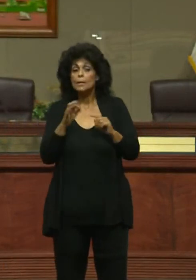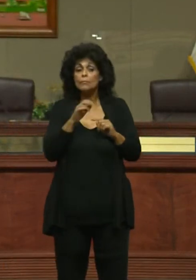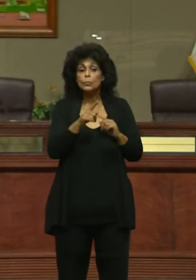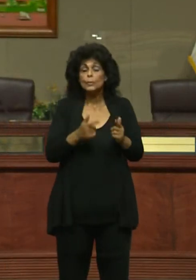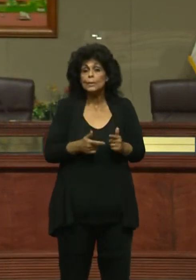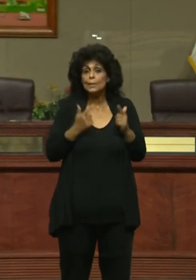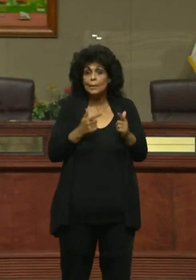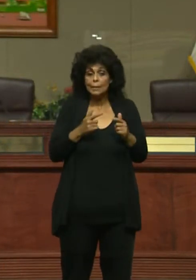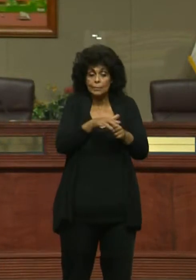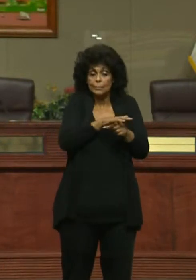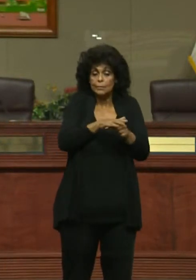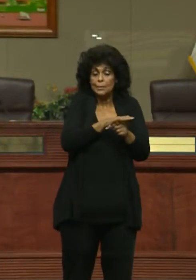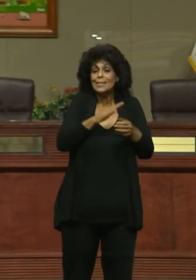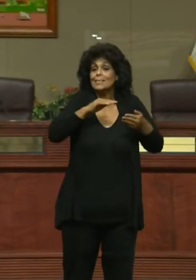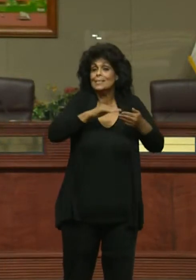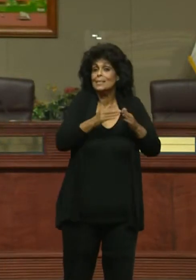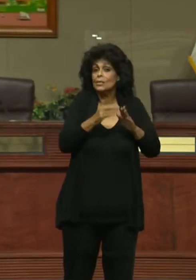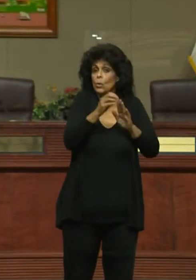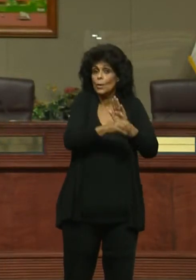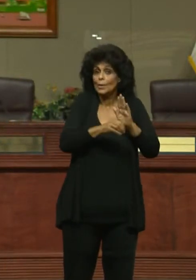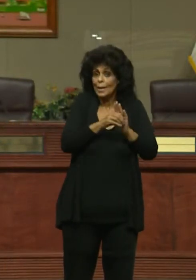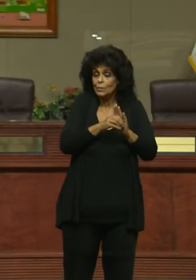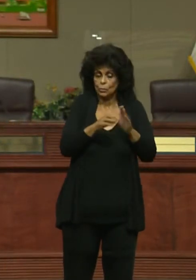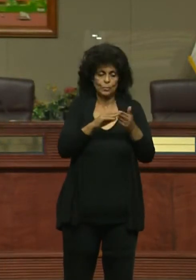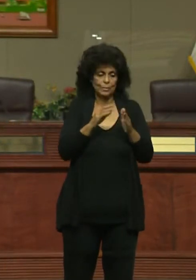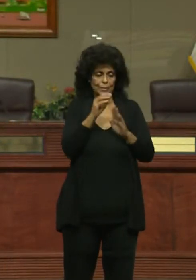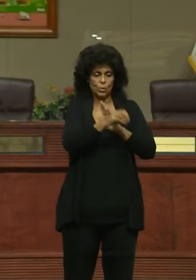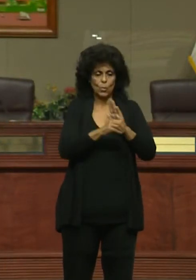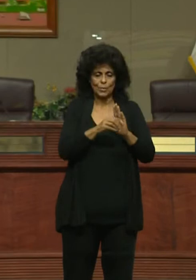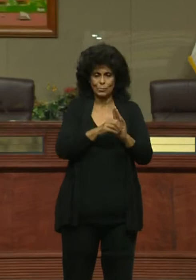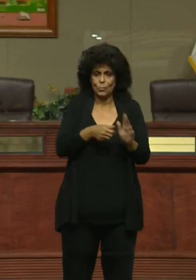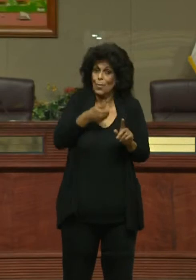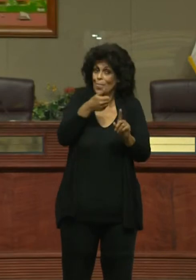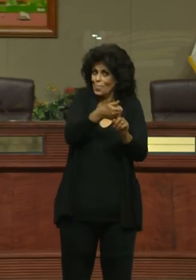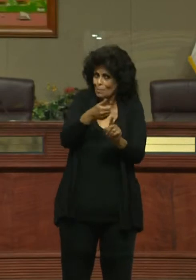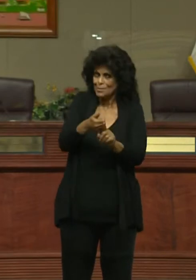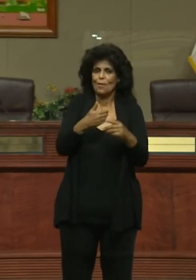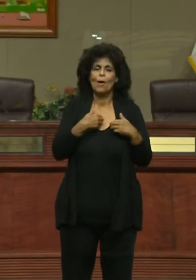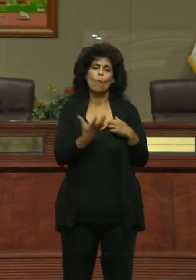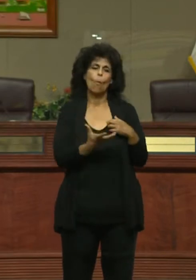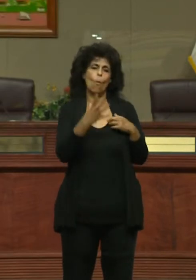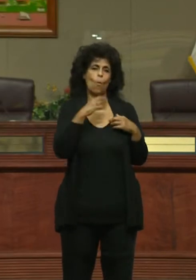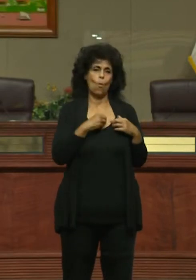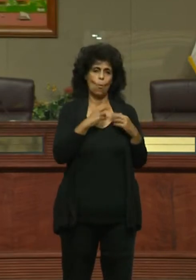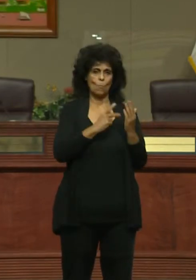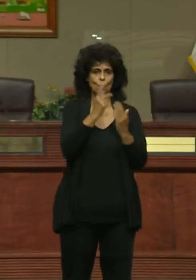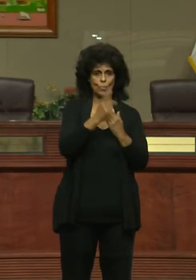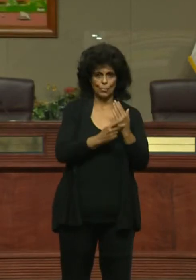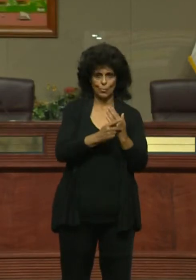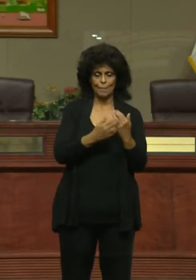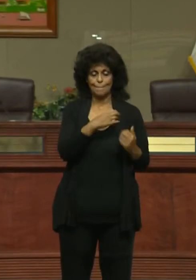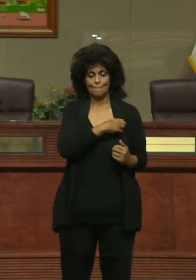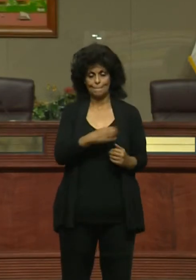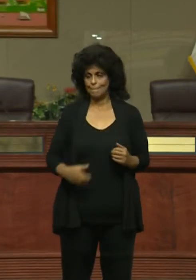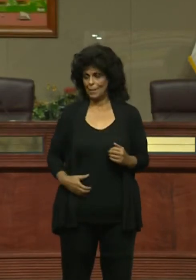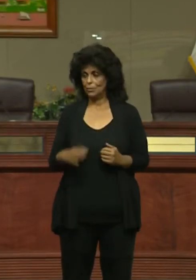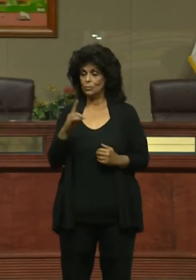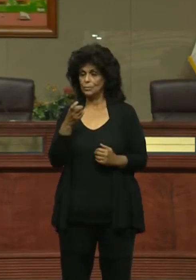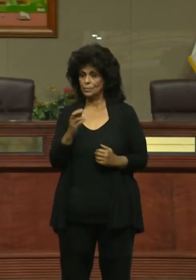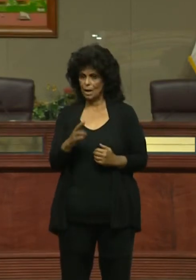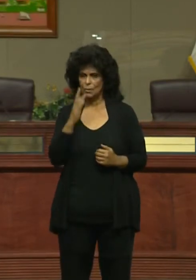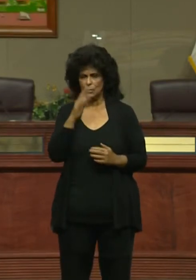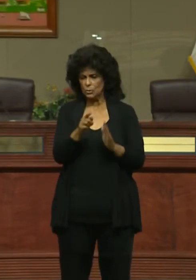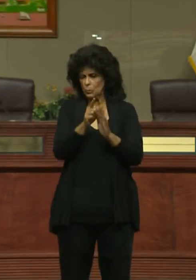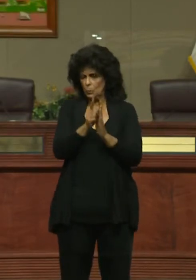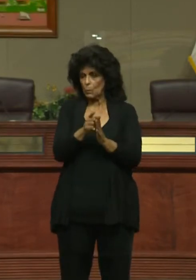Orlando, the City of Orlando will be administering their program. Mayor Dyer will talk more about that in just